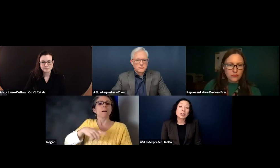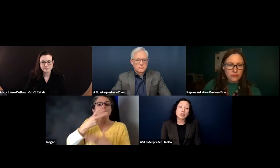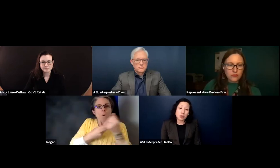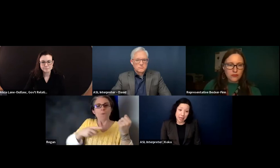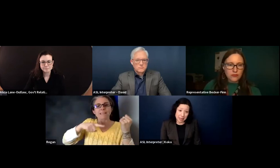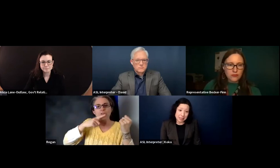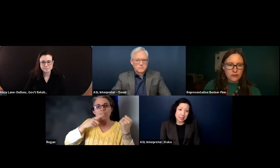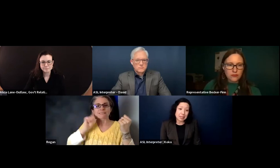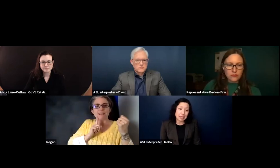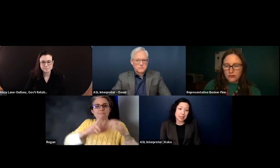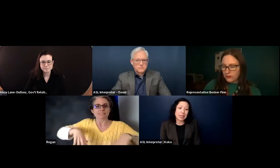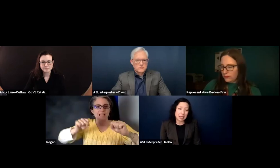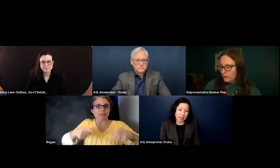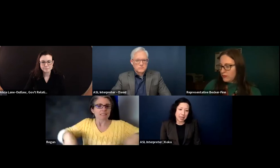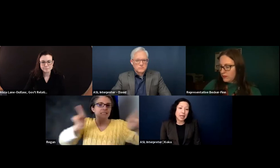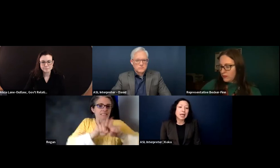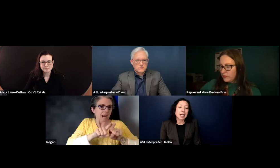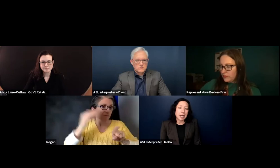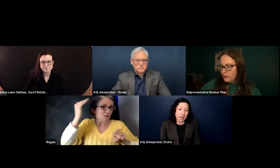And so this new test,